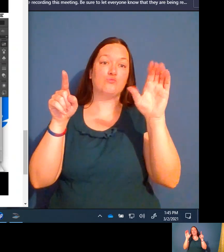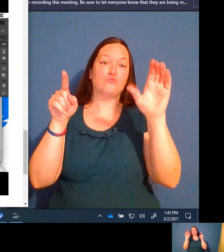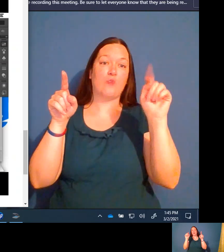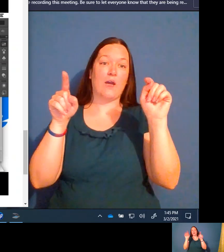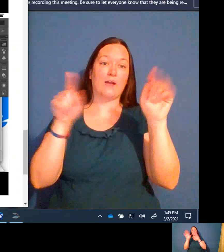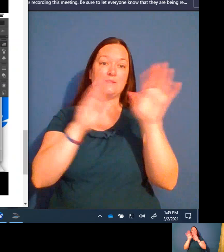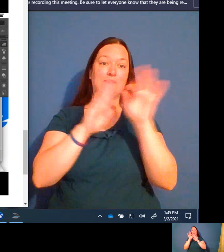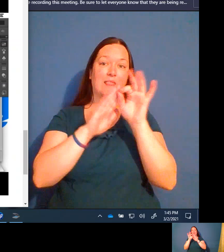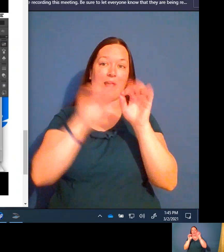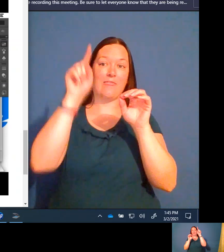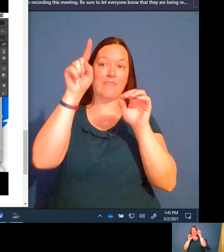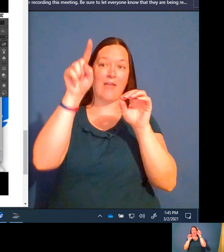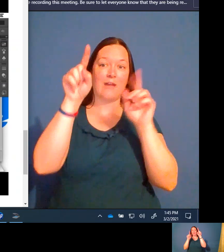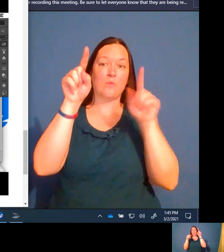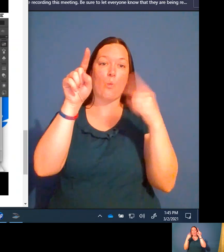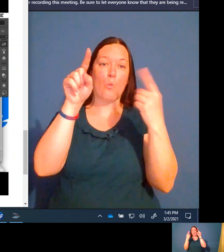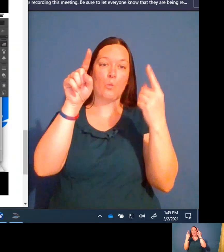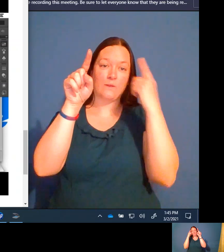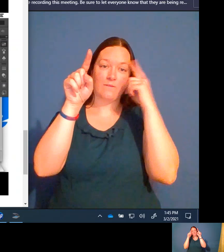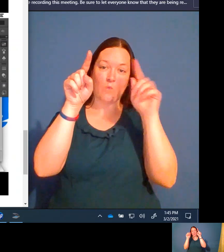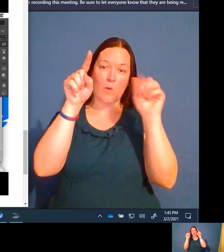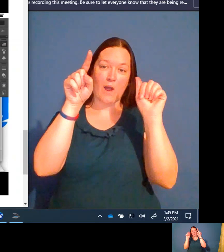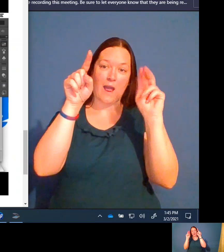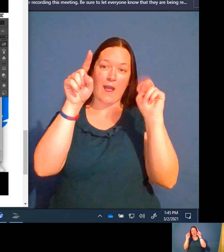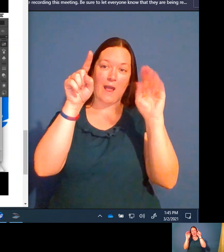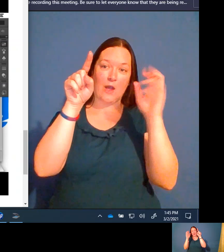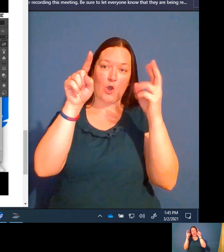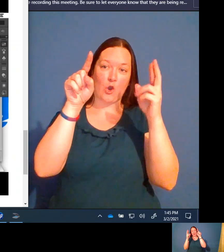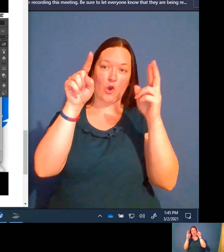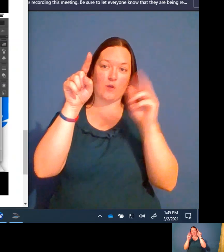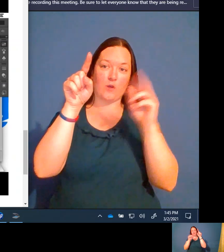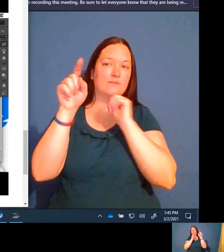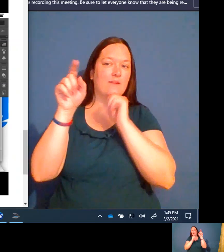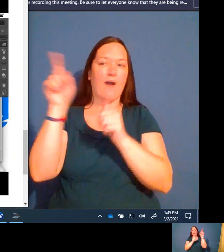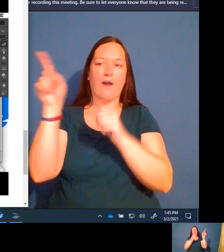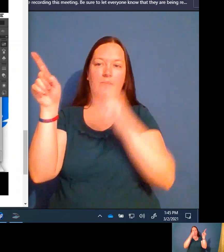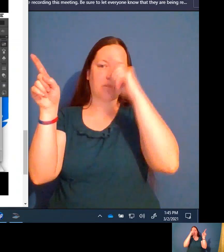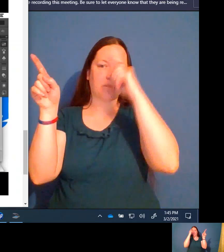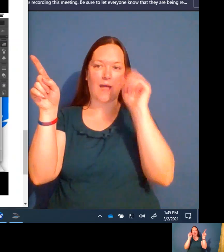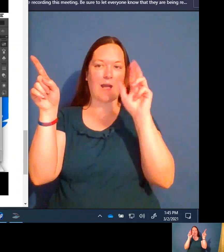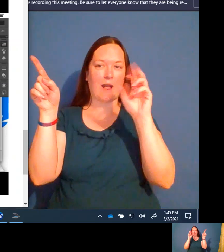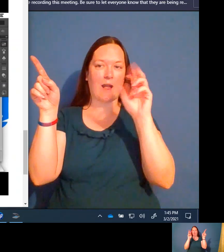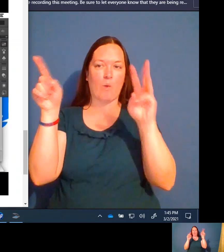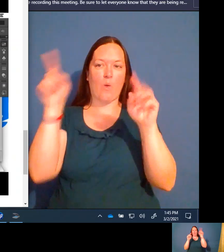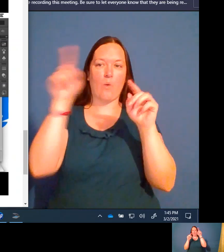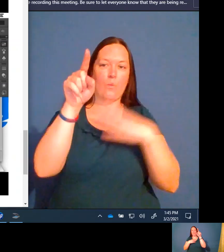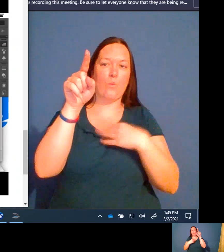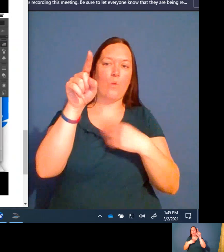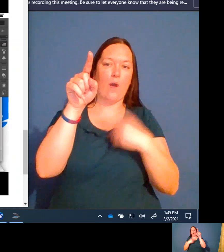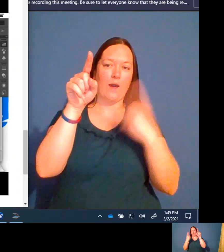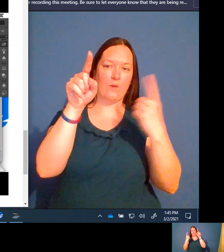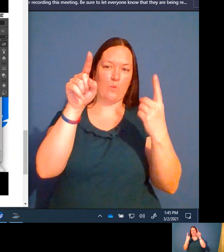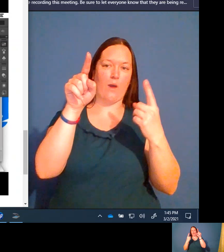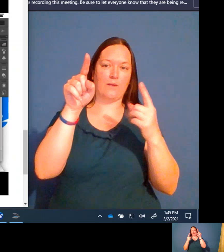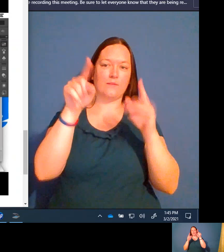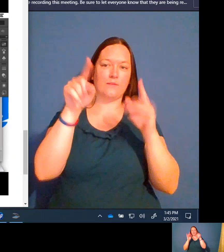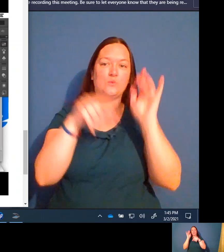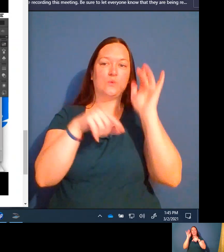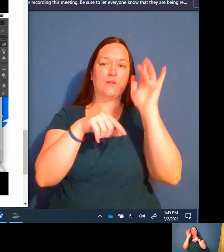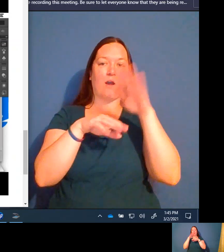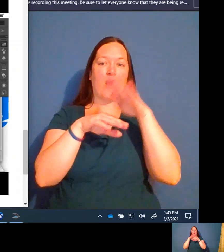selects anchor points. So I'm going to click on that direct selection tool. And this is my mesh, my spider